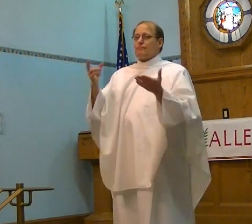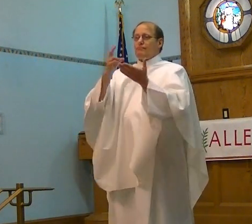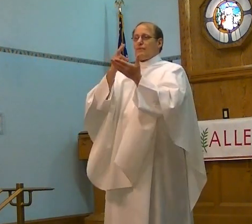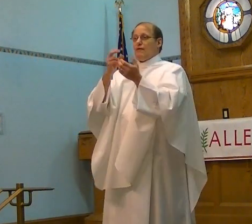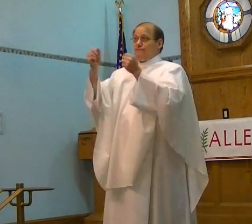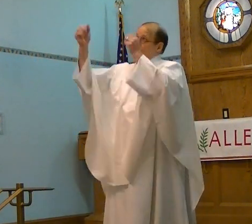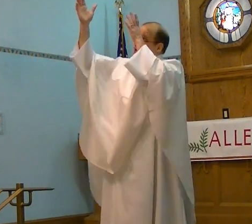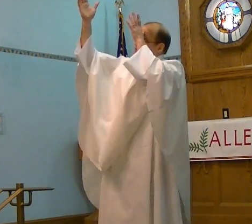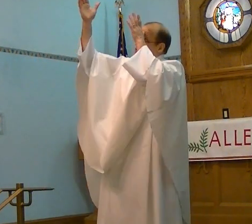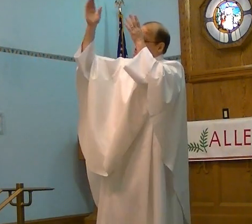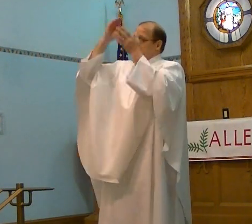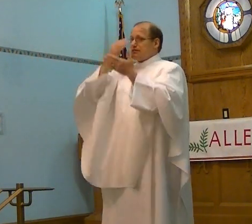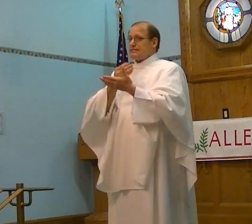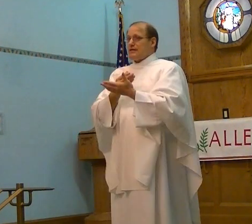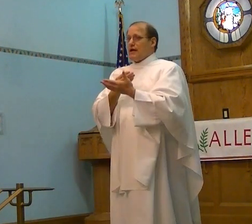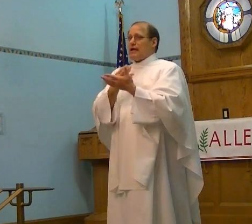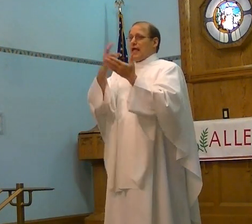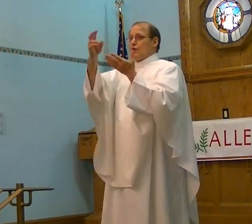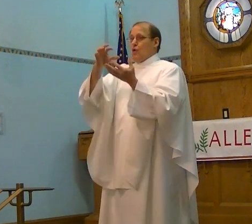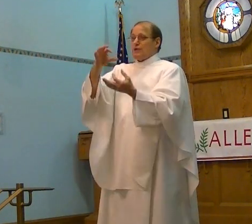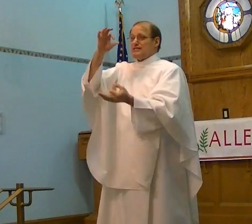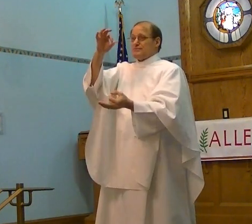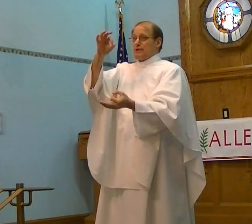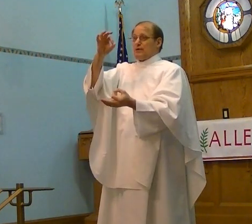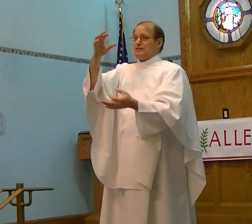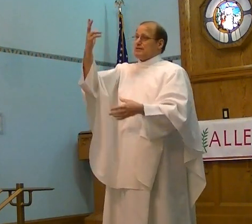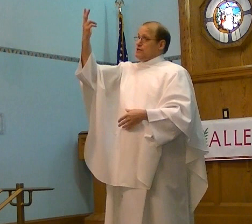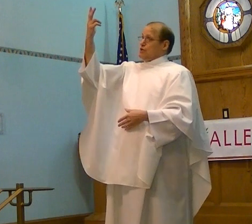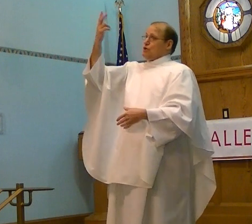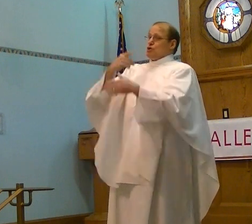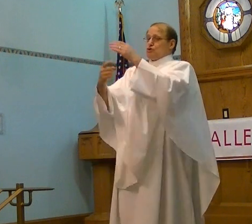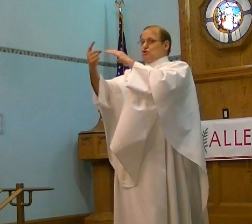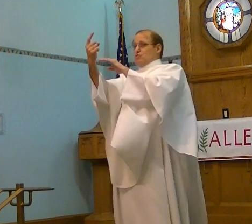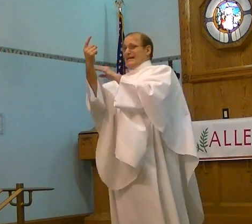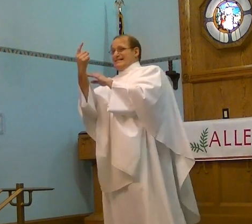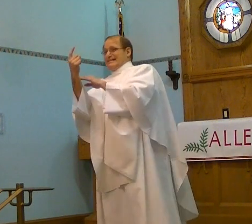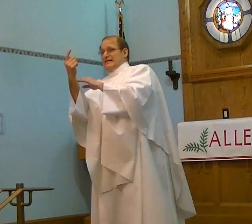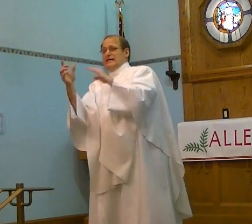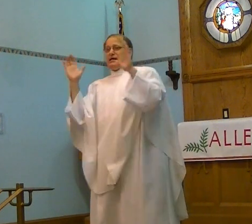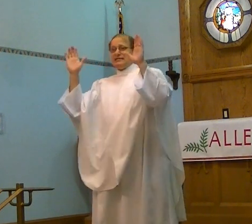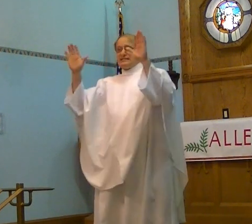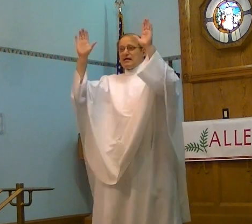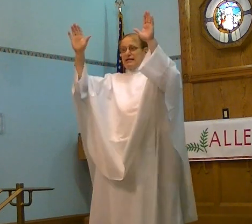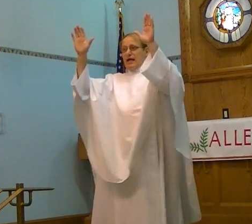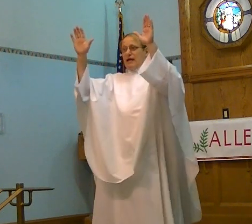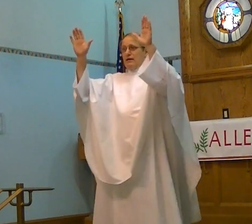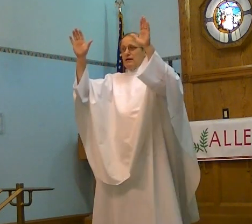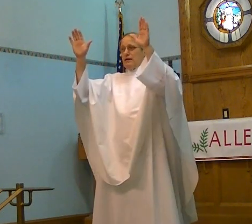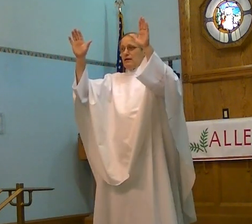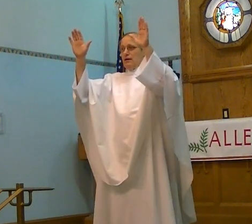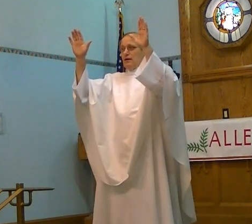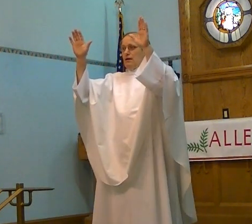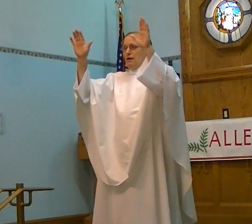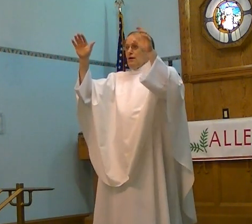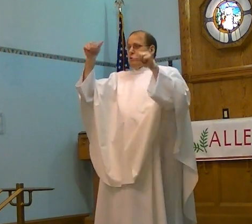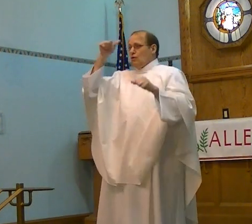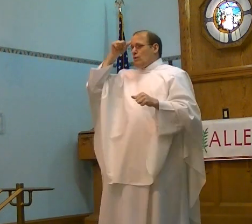Father, Son, and Holy Spirit. Trinity Sunday. We